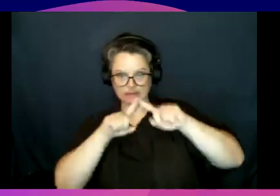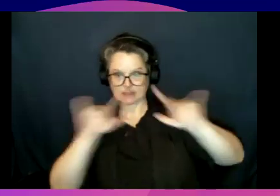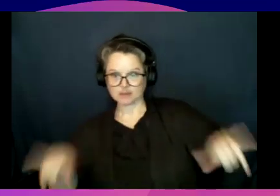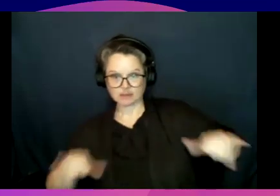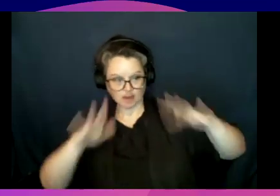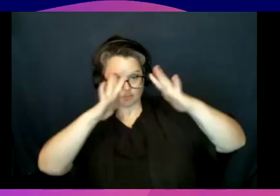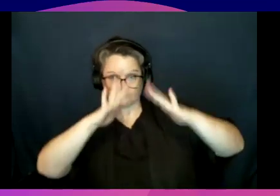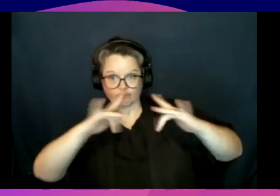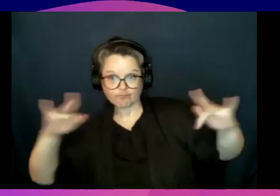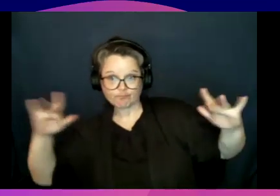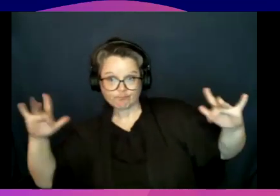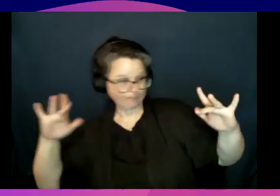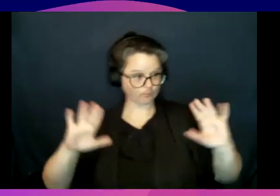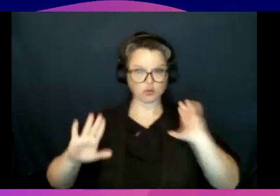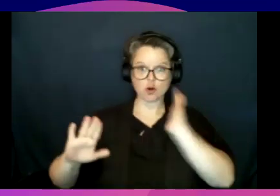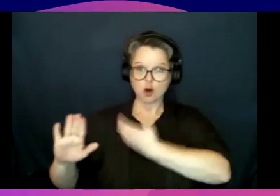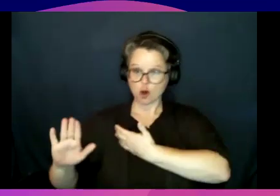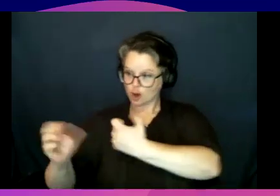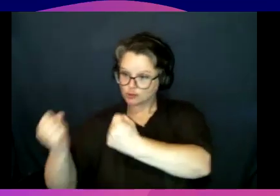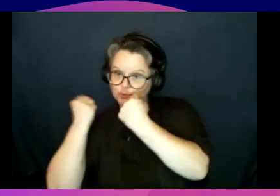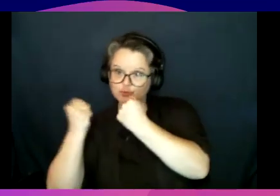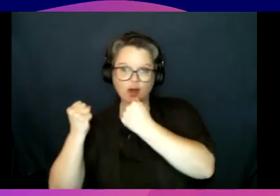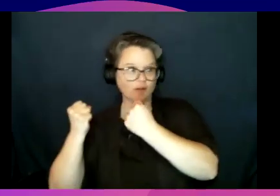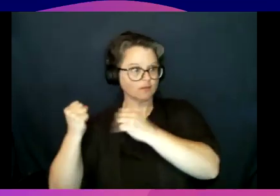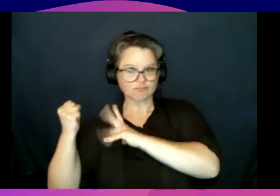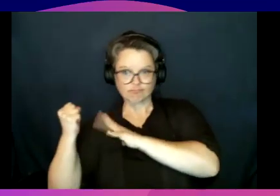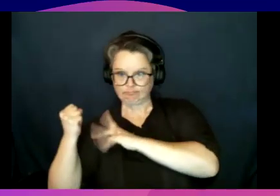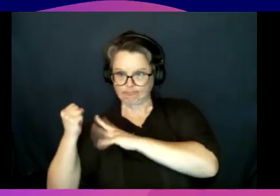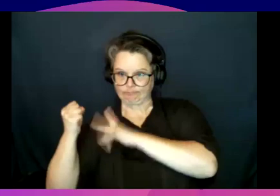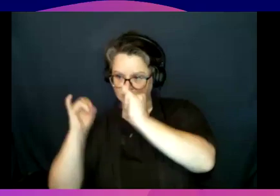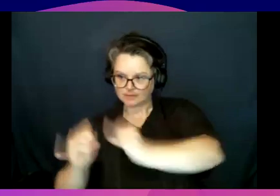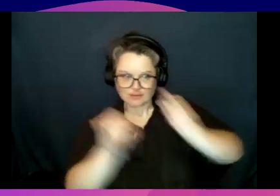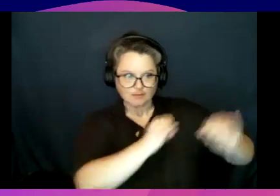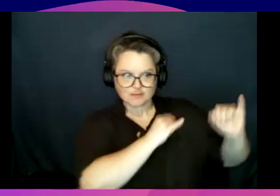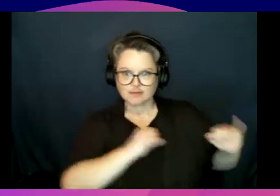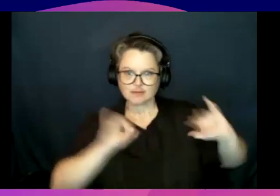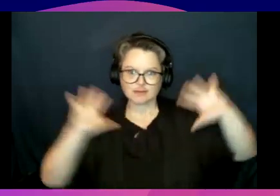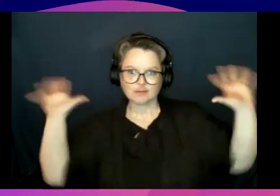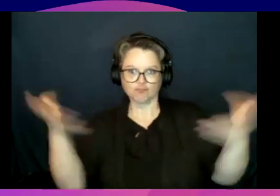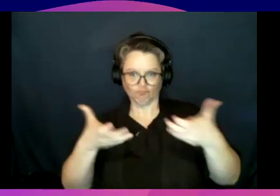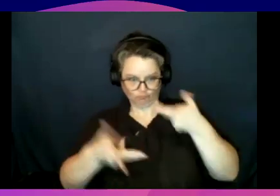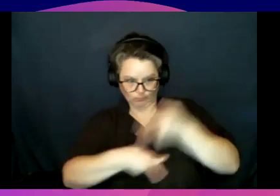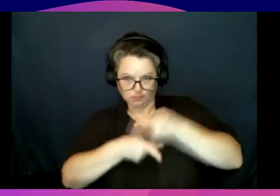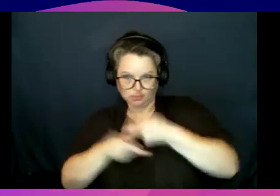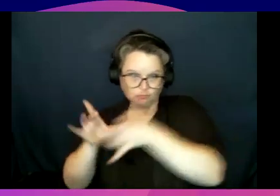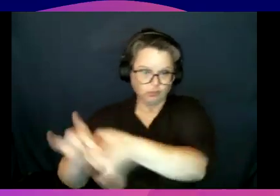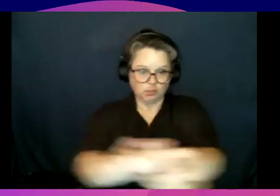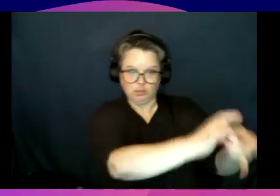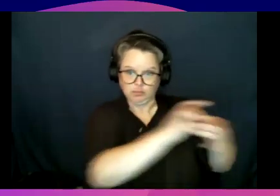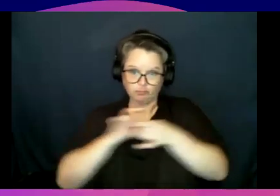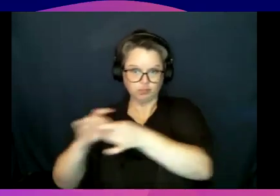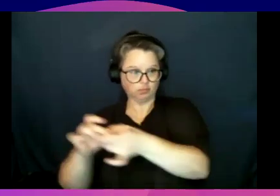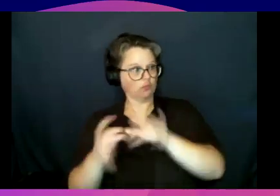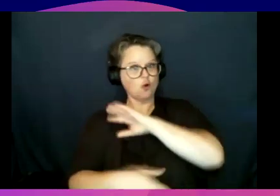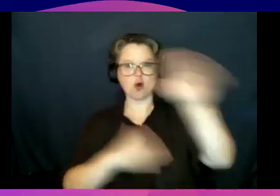the various rings to make sure that our culture, our policies, and our procedures are meeting the needs of our clients,